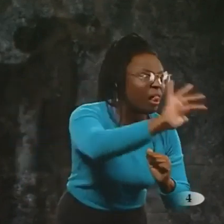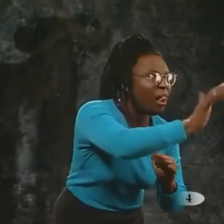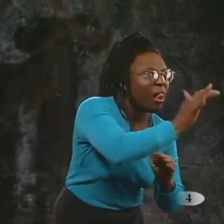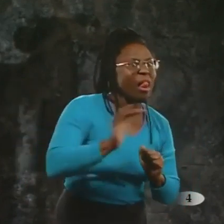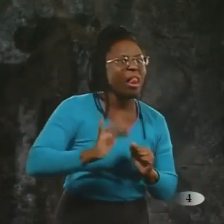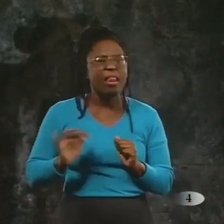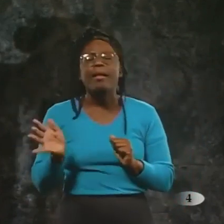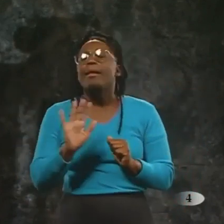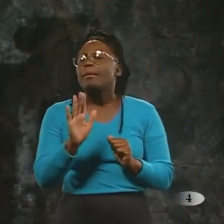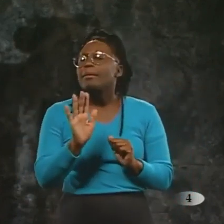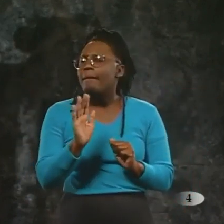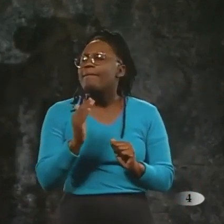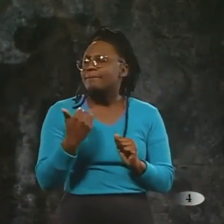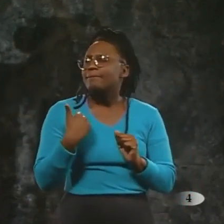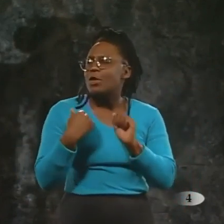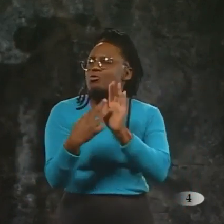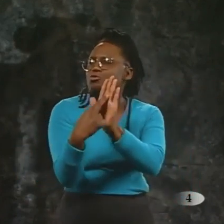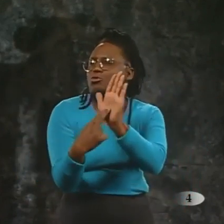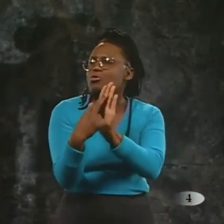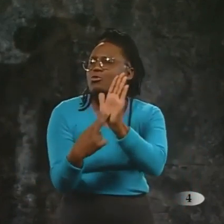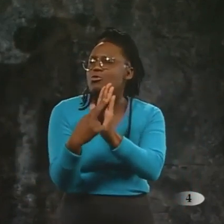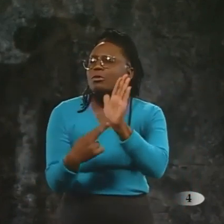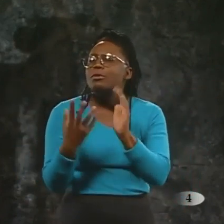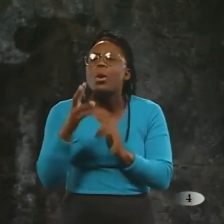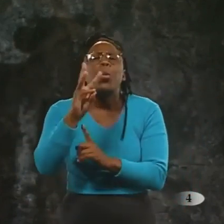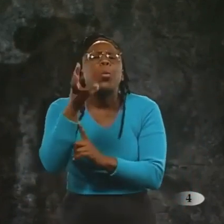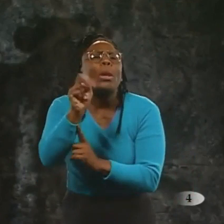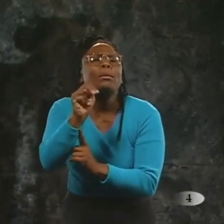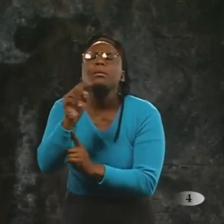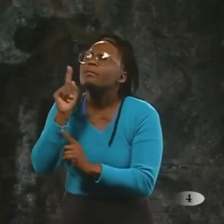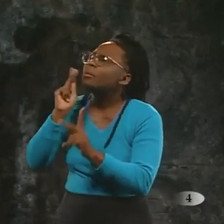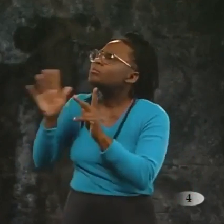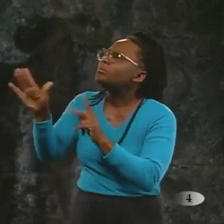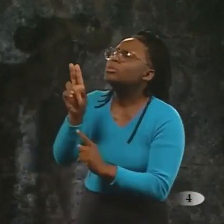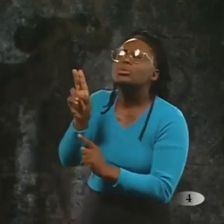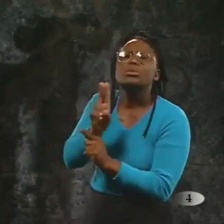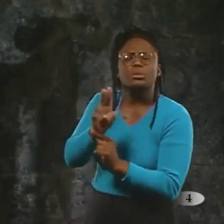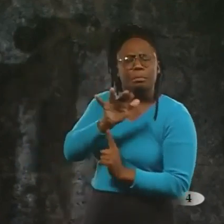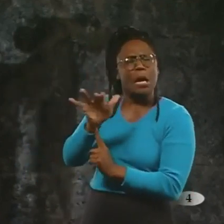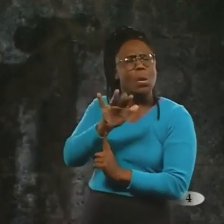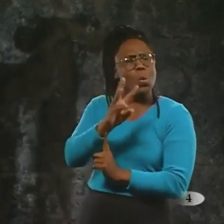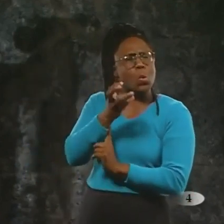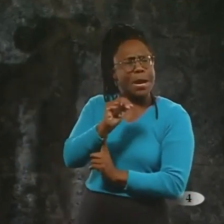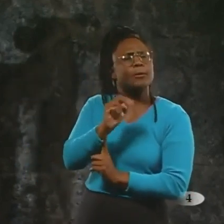So now hearing people are curious, they want to know, are we supposed to fingerspell everything? There are rules about when to use